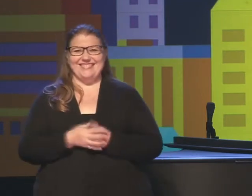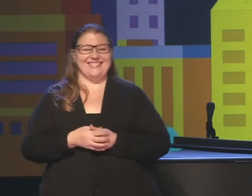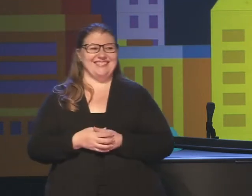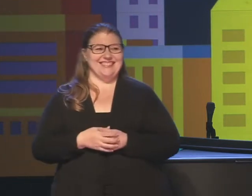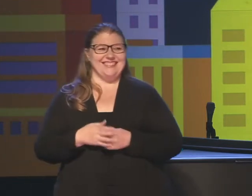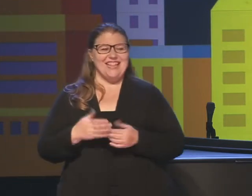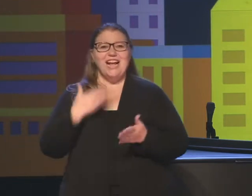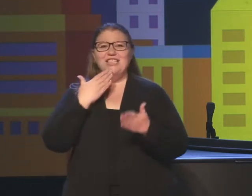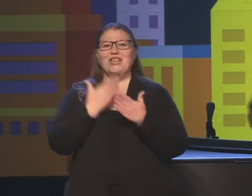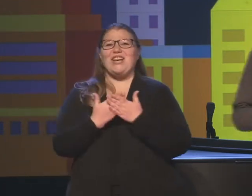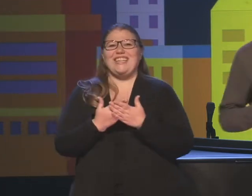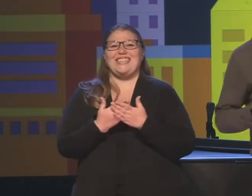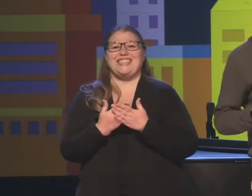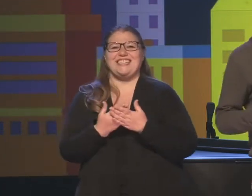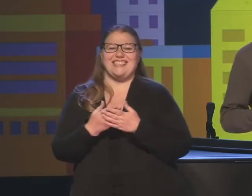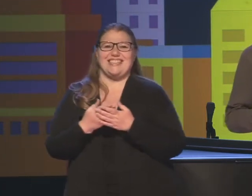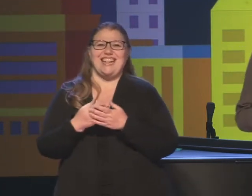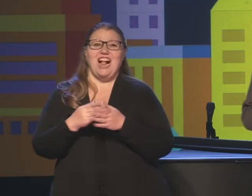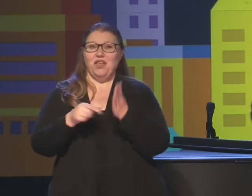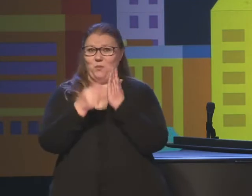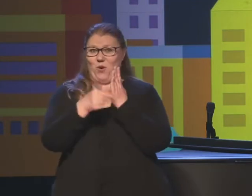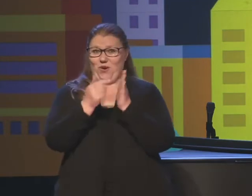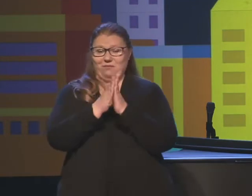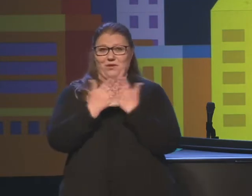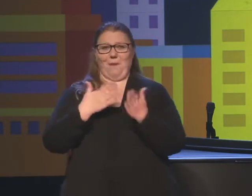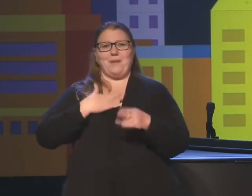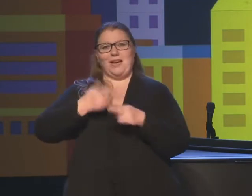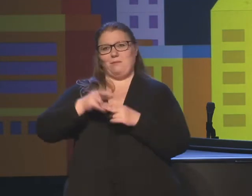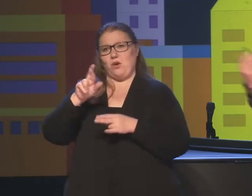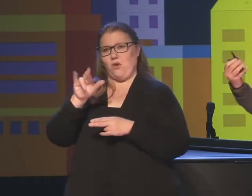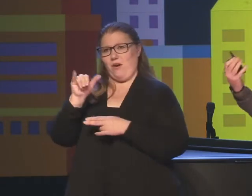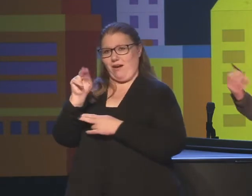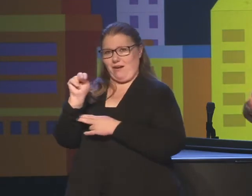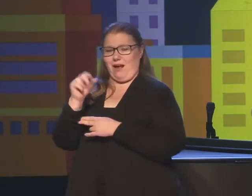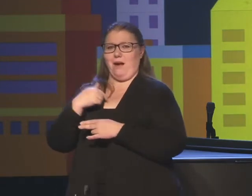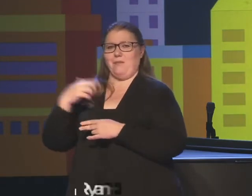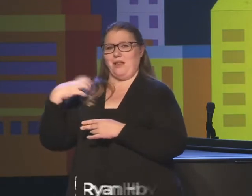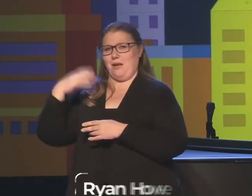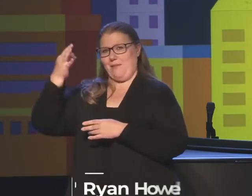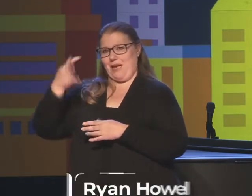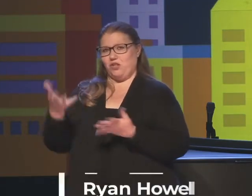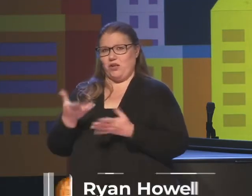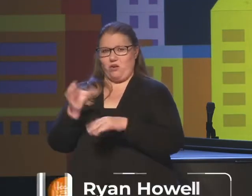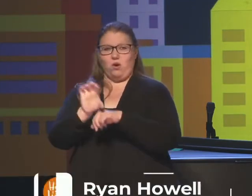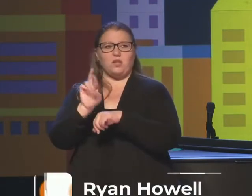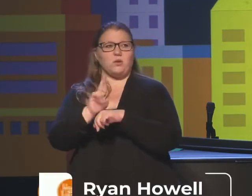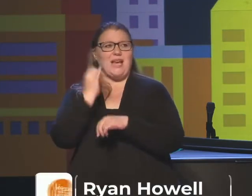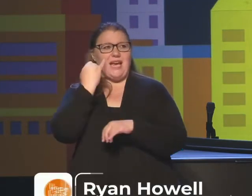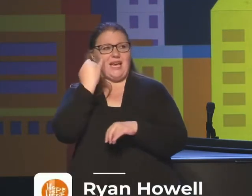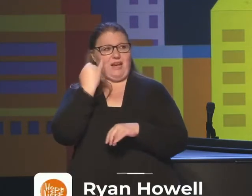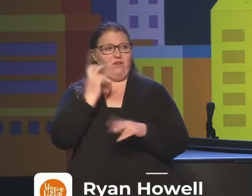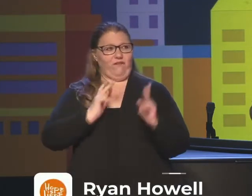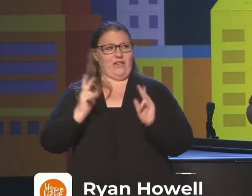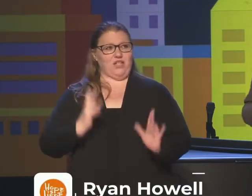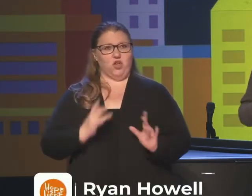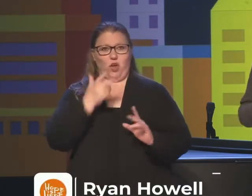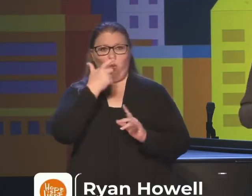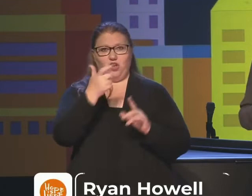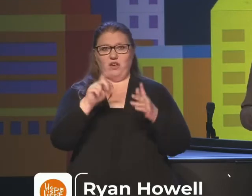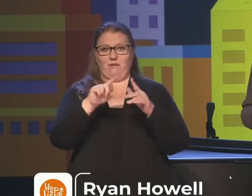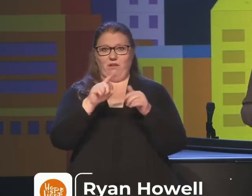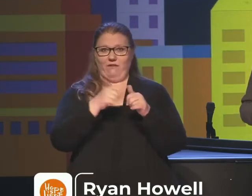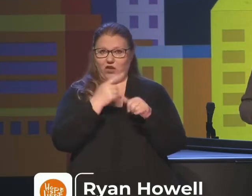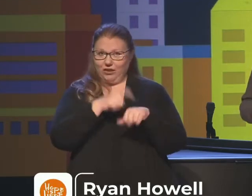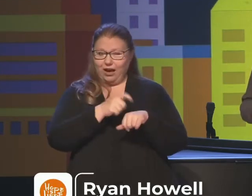So good. Hey, open up your programs for just a second. By the way, my name is Ryan. I'm the lead pastor here at Crossroads. If you're a guest this morning, if you're tuning in for the first time, if you're out